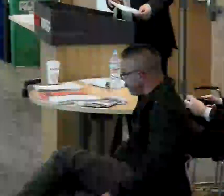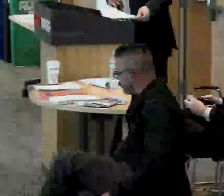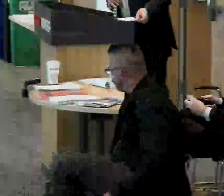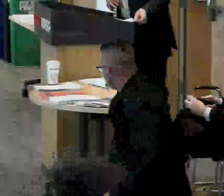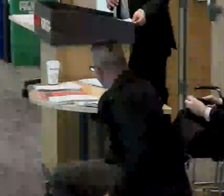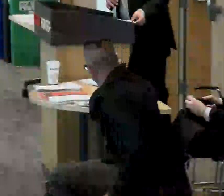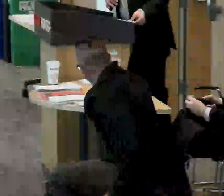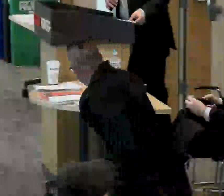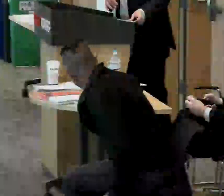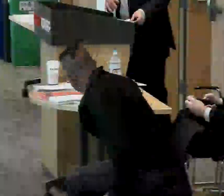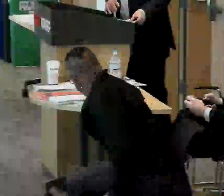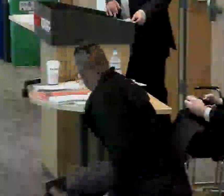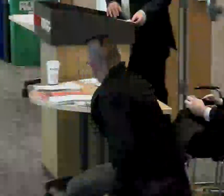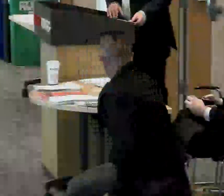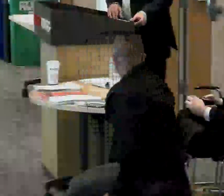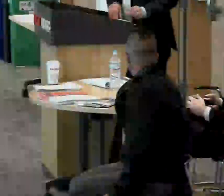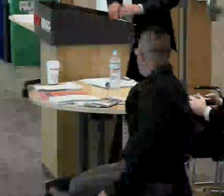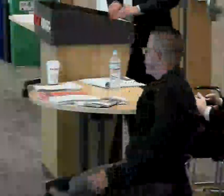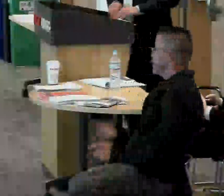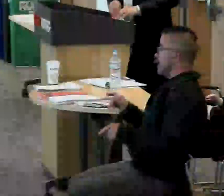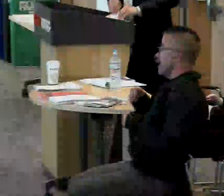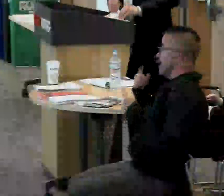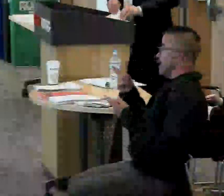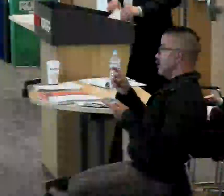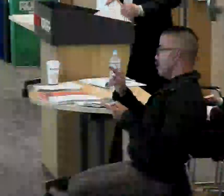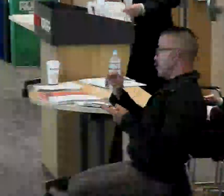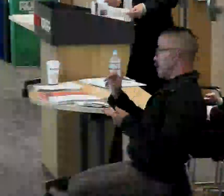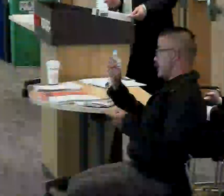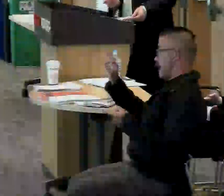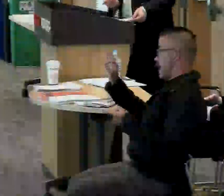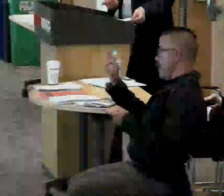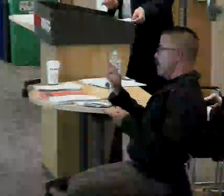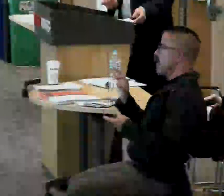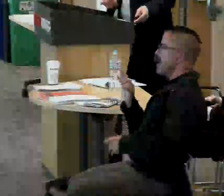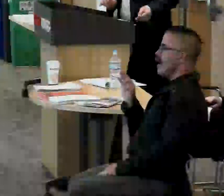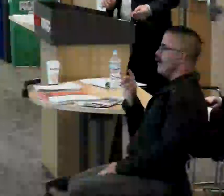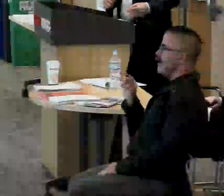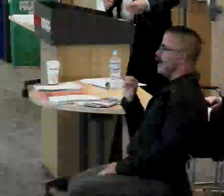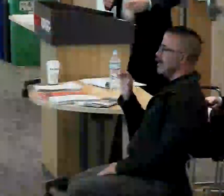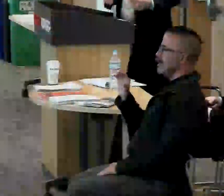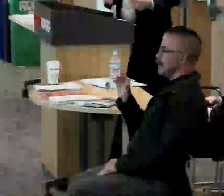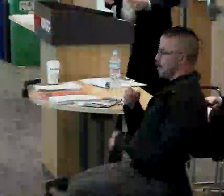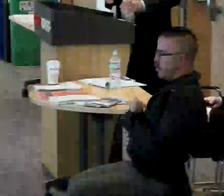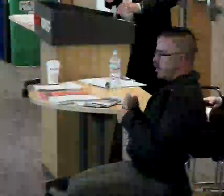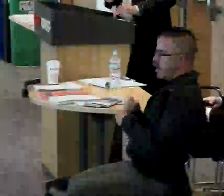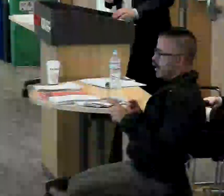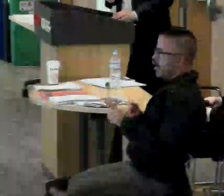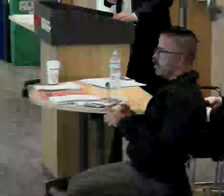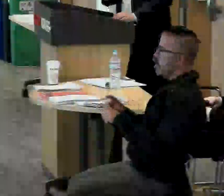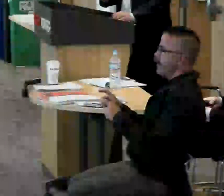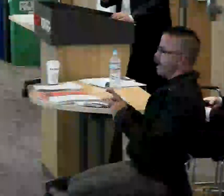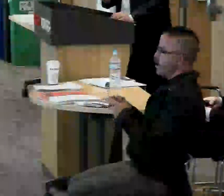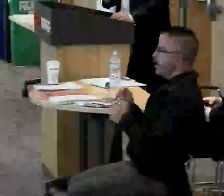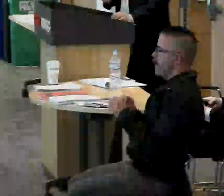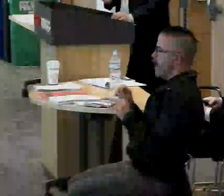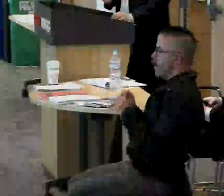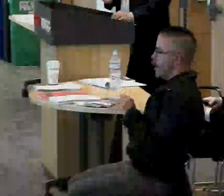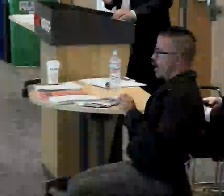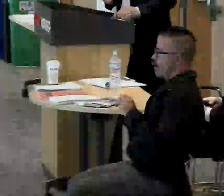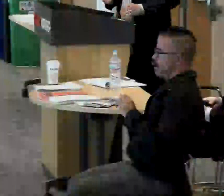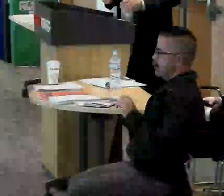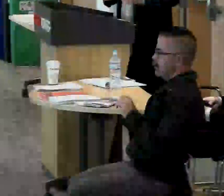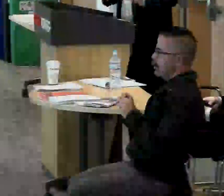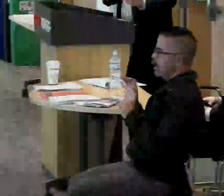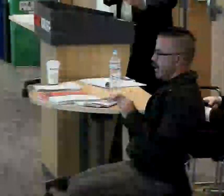Really, since 2009, the FDIC created a survey to evaluate every 2 years